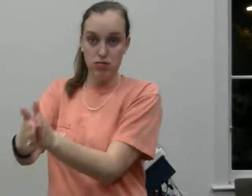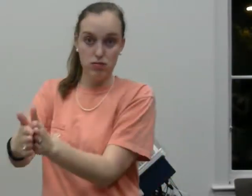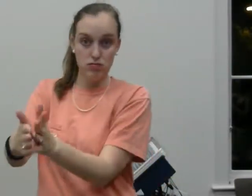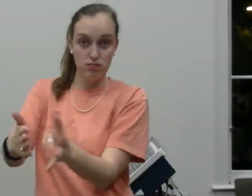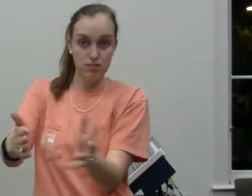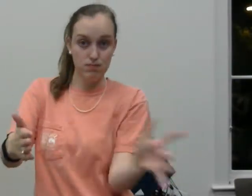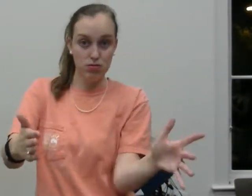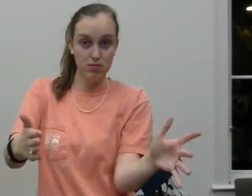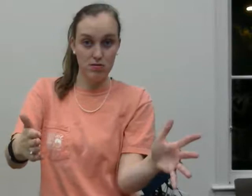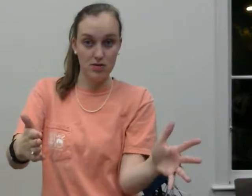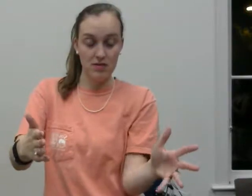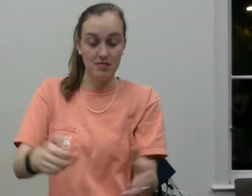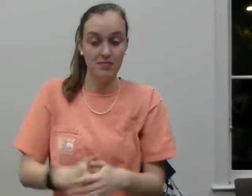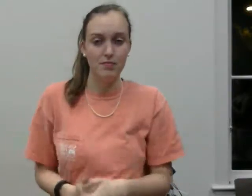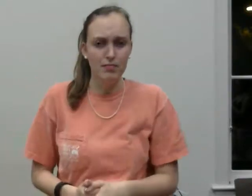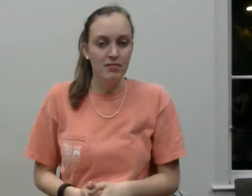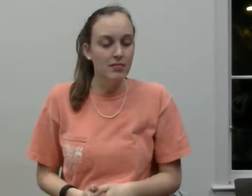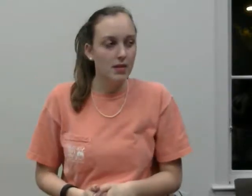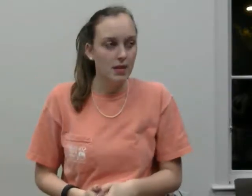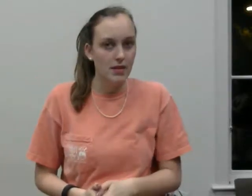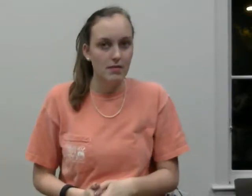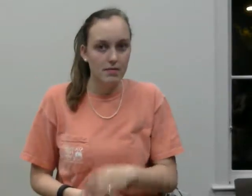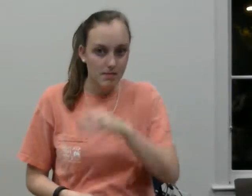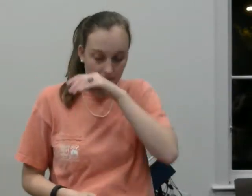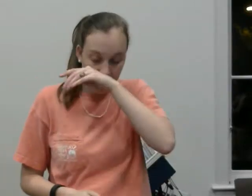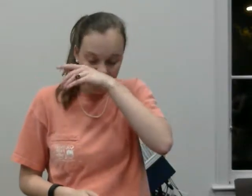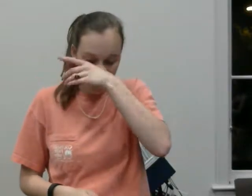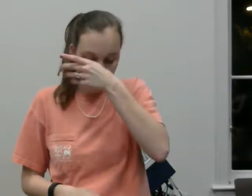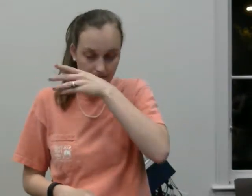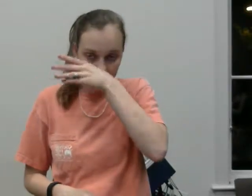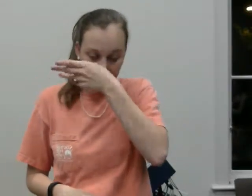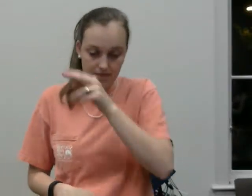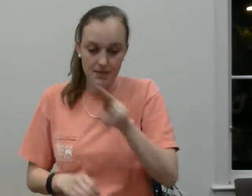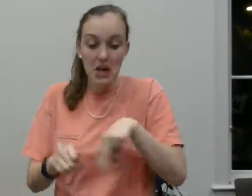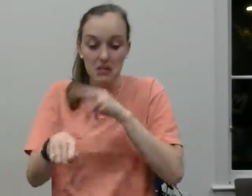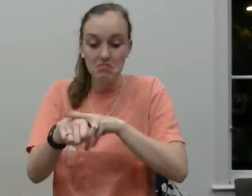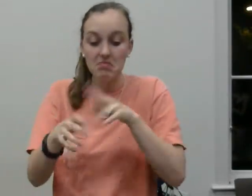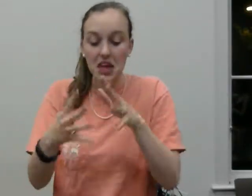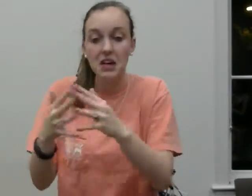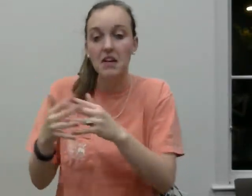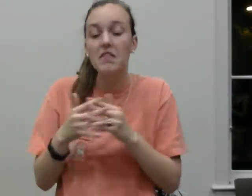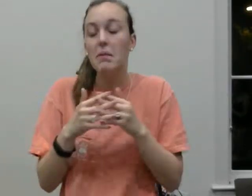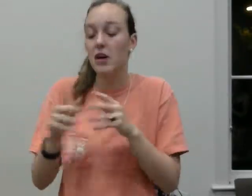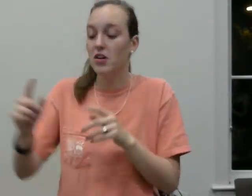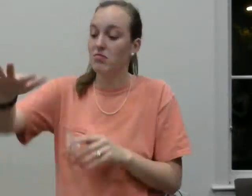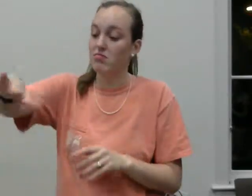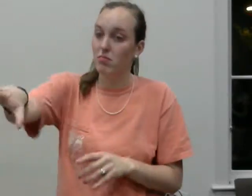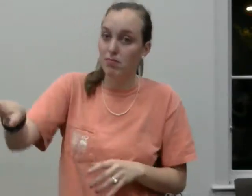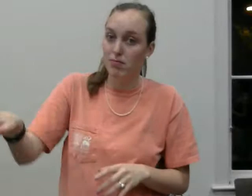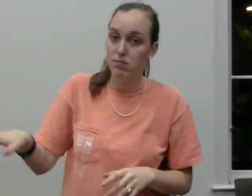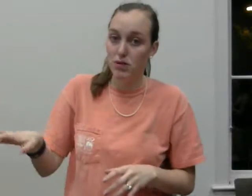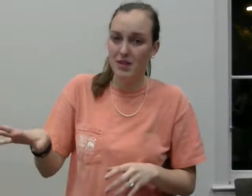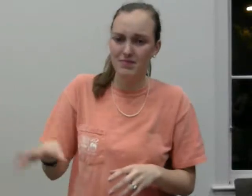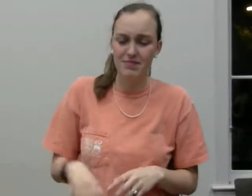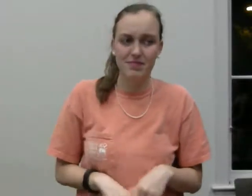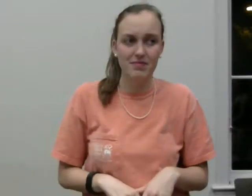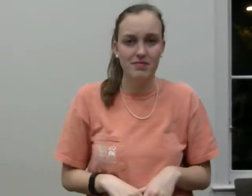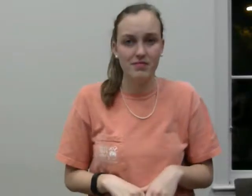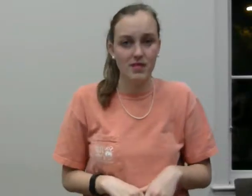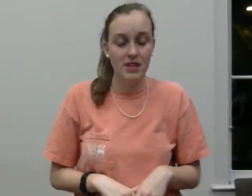Mountains. Who does this benefit? Well, that benefits Native Americans. And that's the question for number 3, who benefited from the proclamation? The Native Americans benefited.